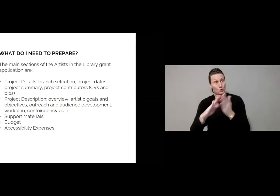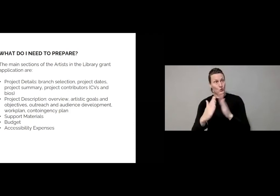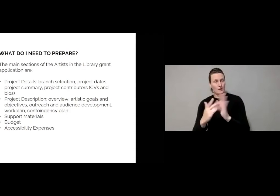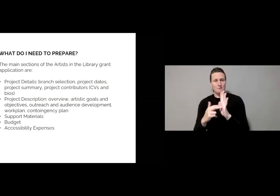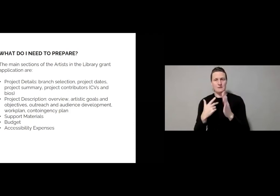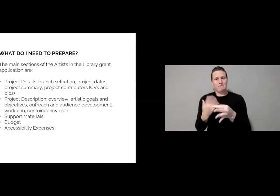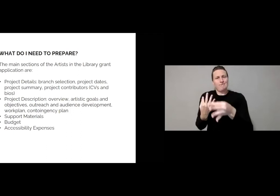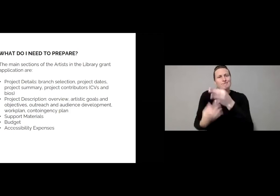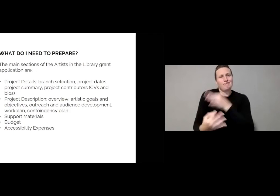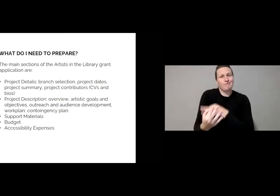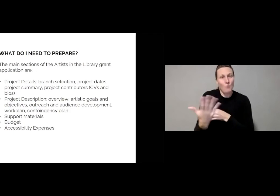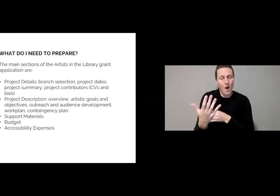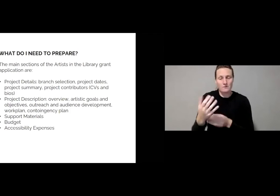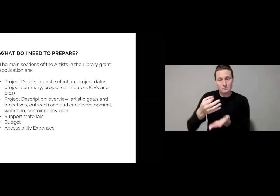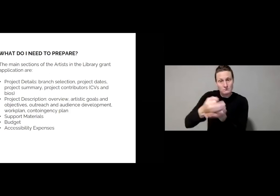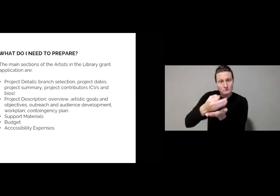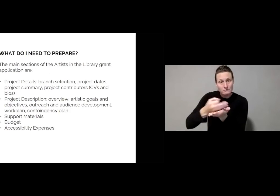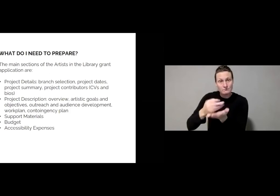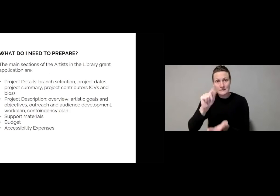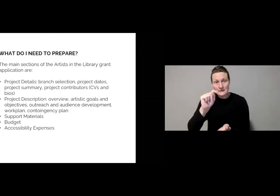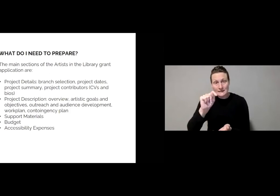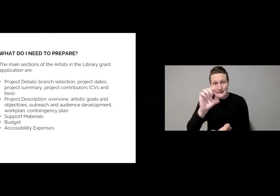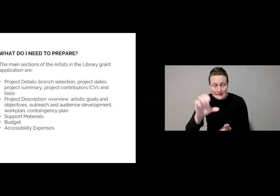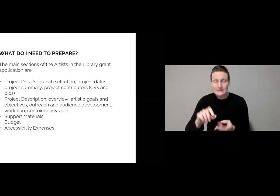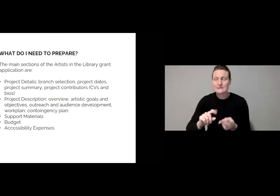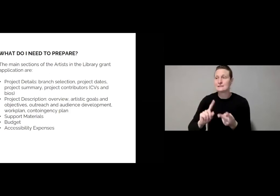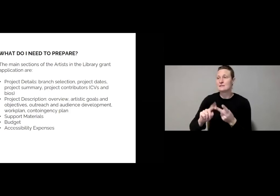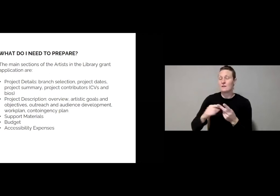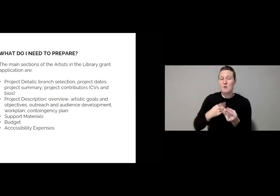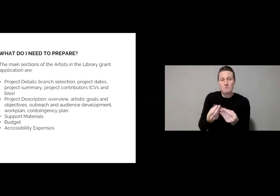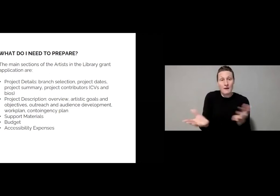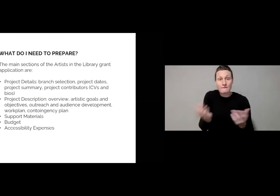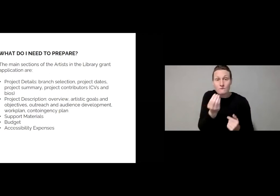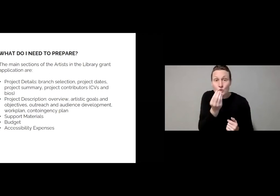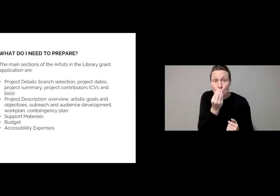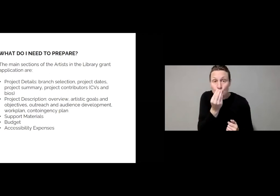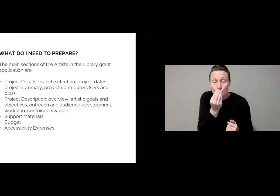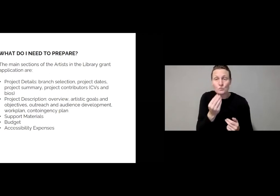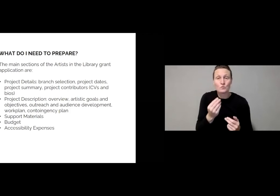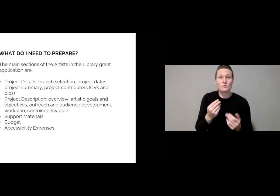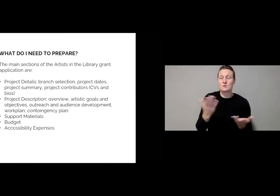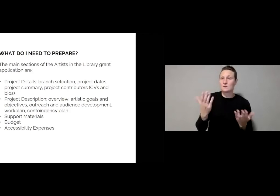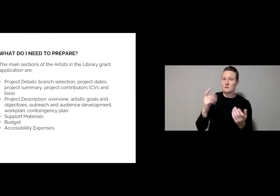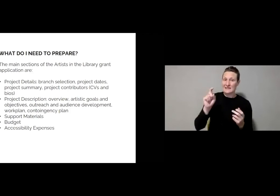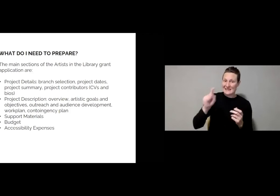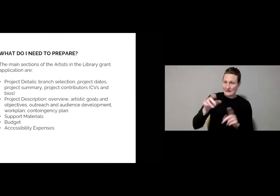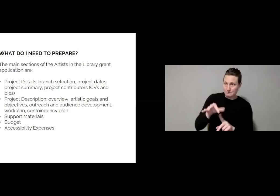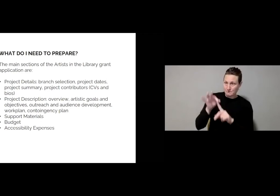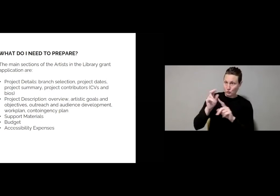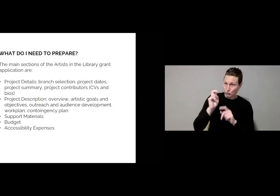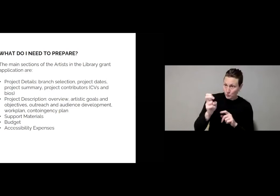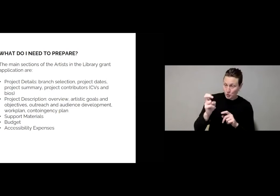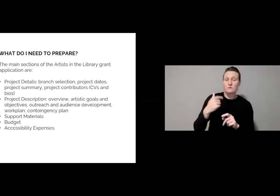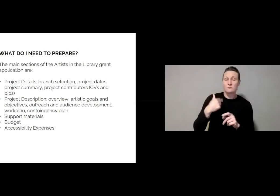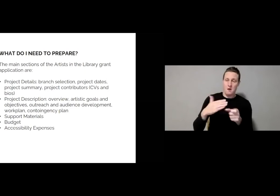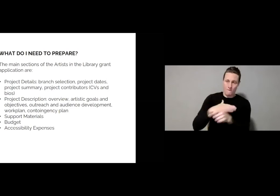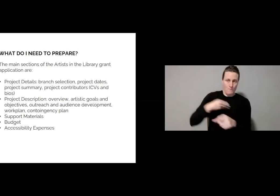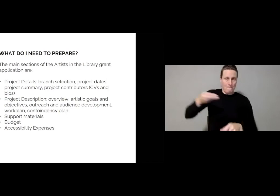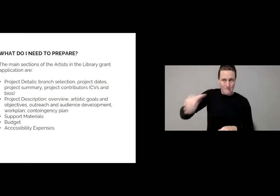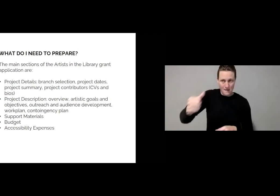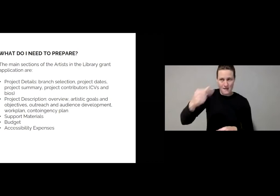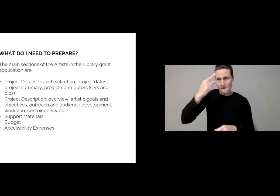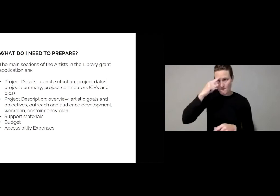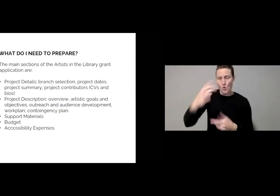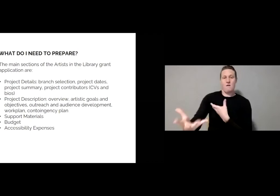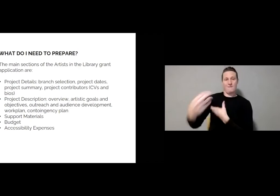or tokens or other forms of transportation, accessible transportation, things like that. And then the